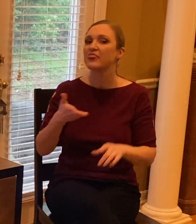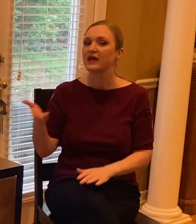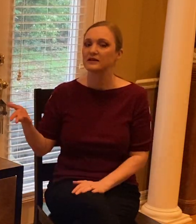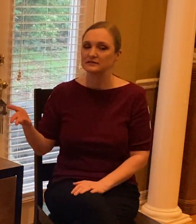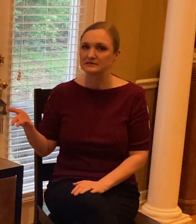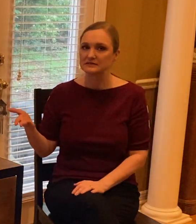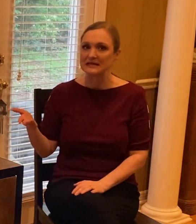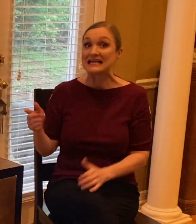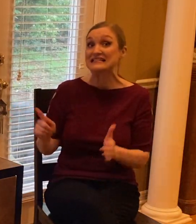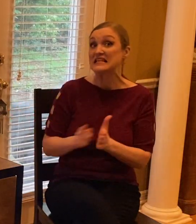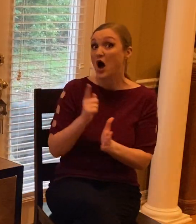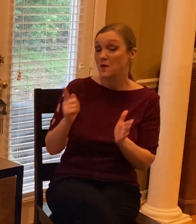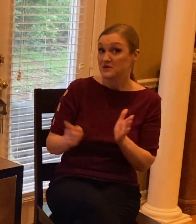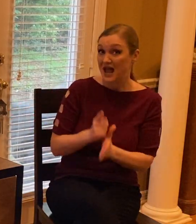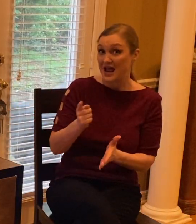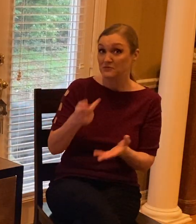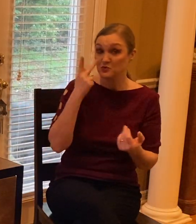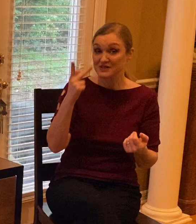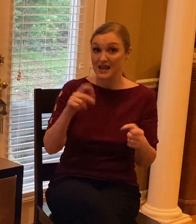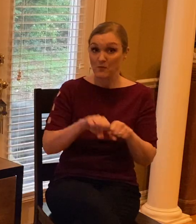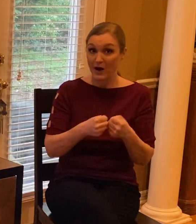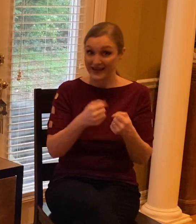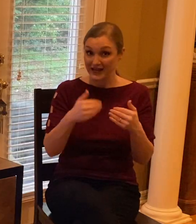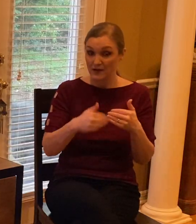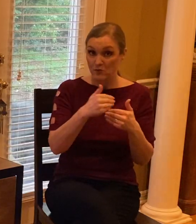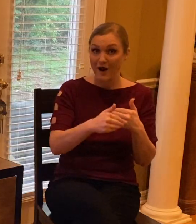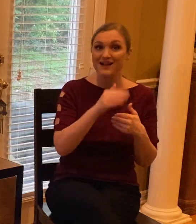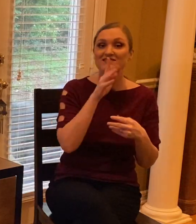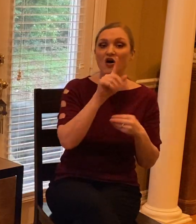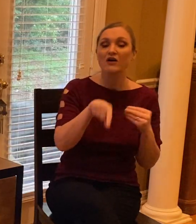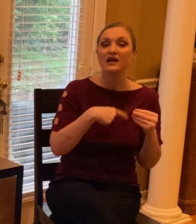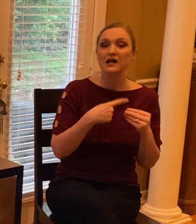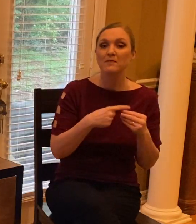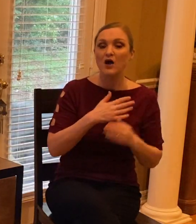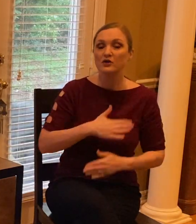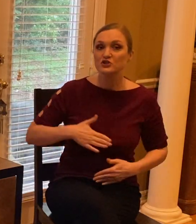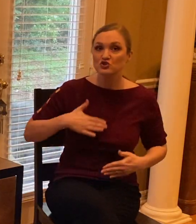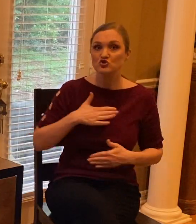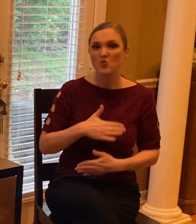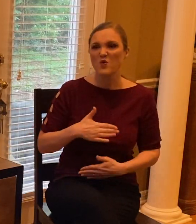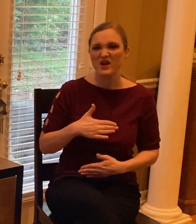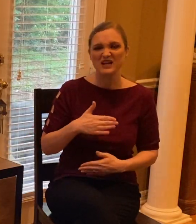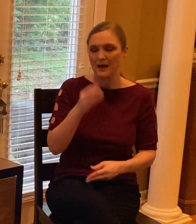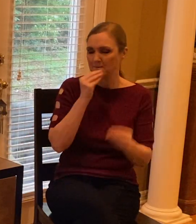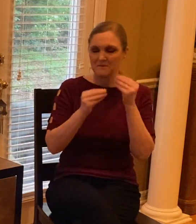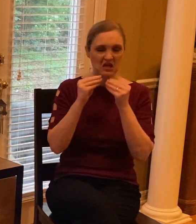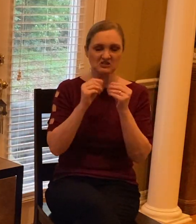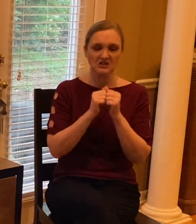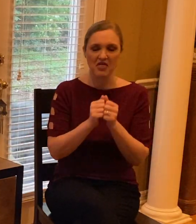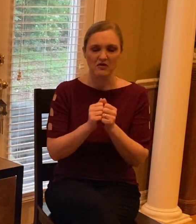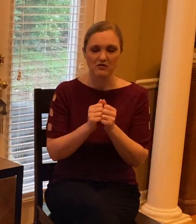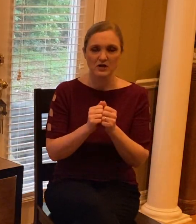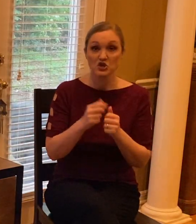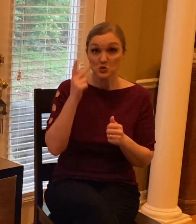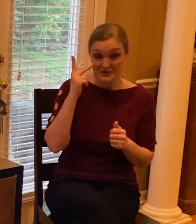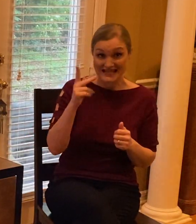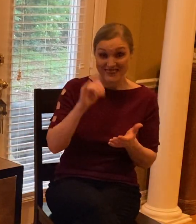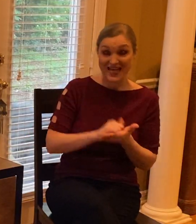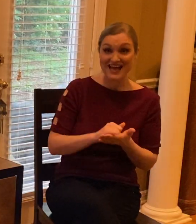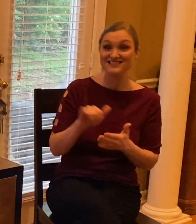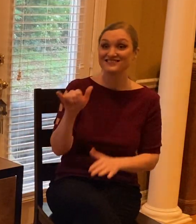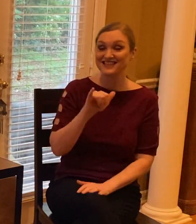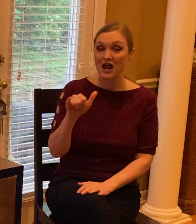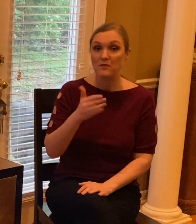things. In some cases, when you see the phrase breaking of bread, it's talking about enjoying just a meal. And you actually see that